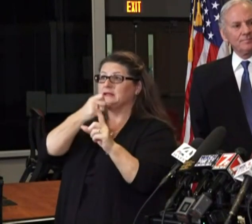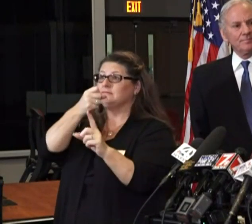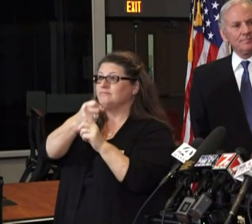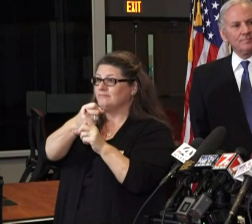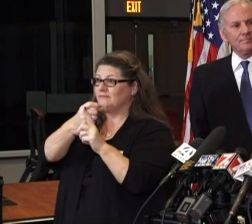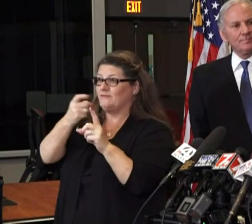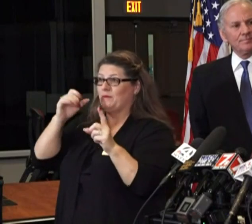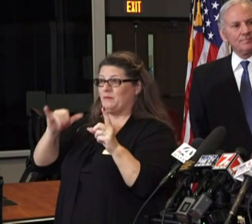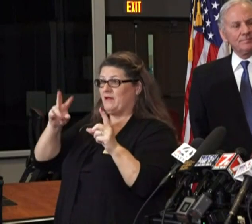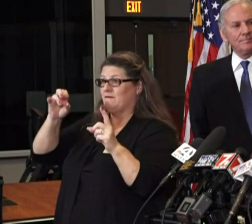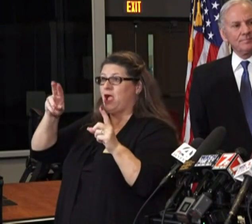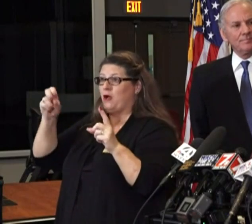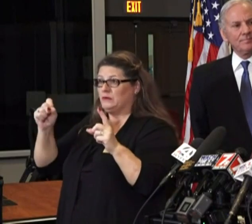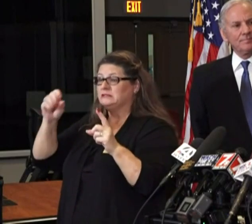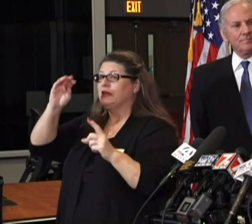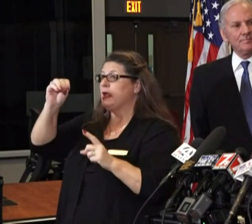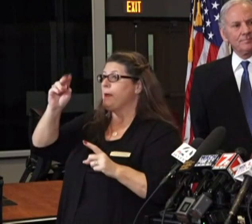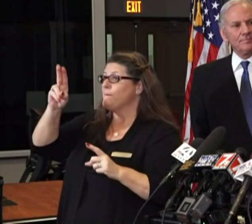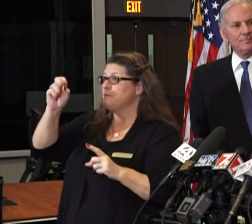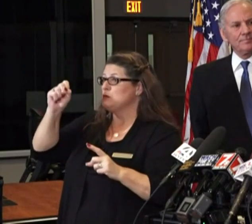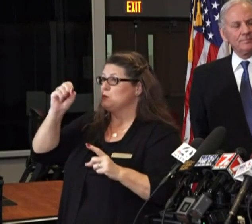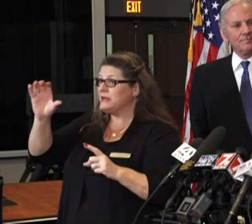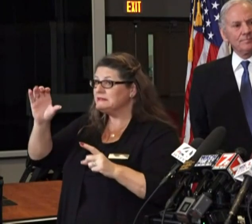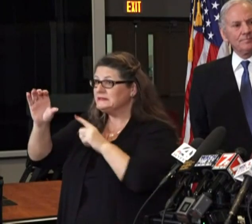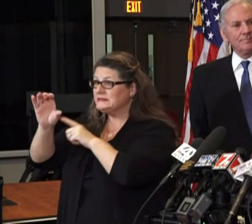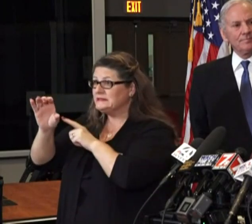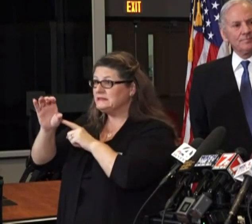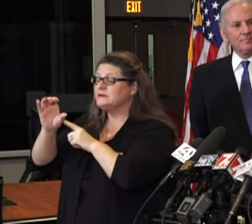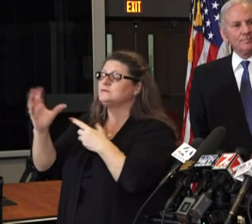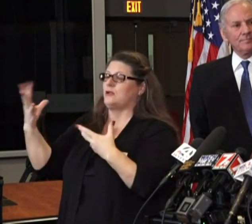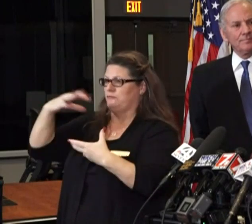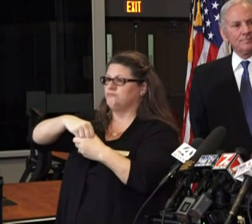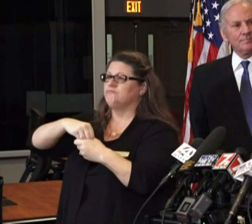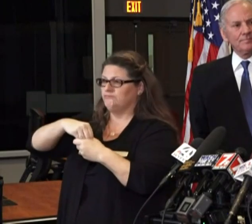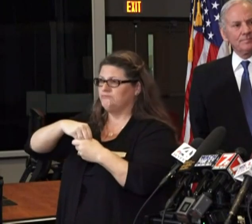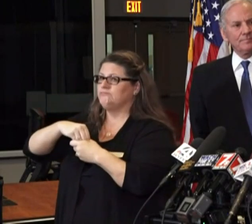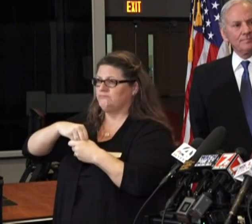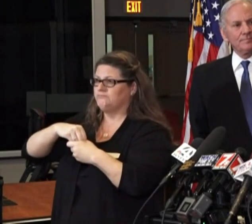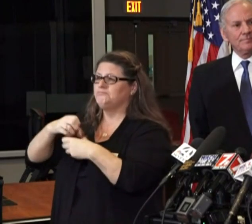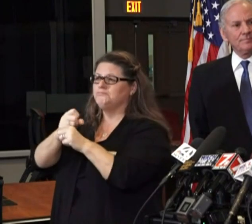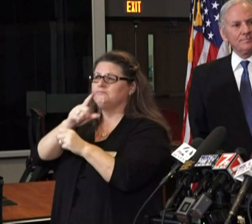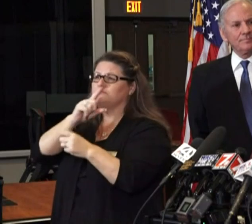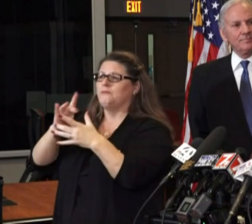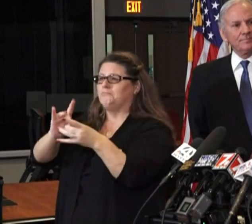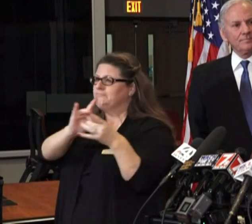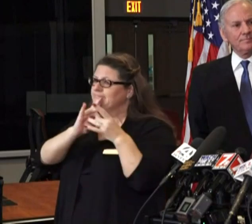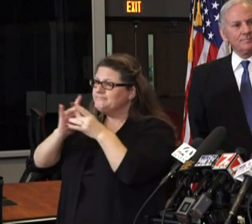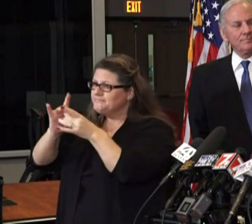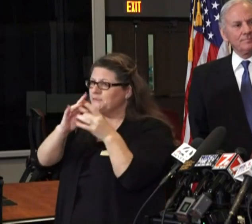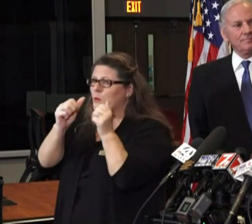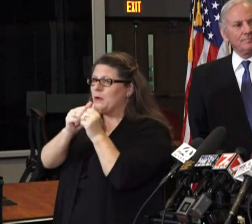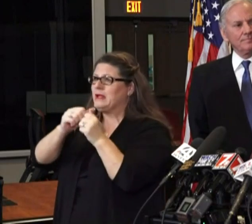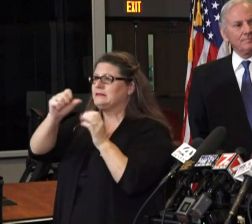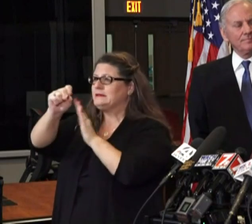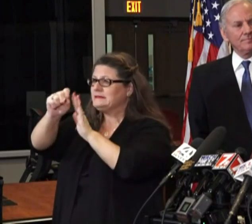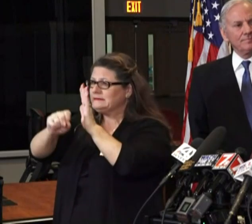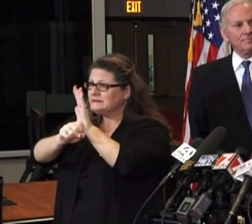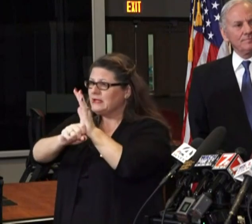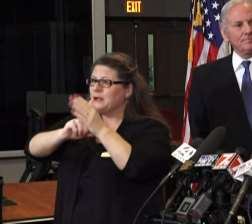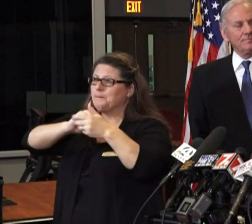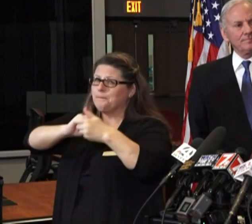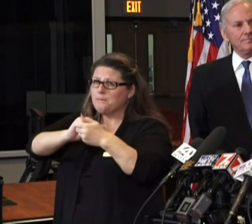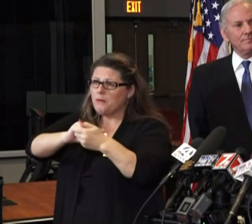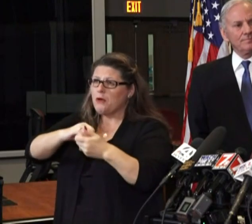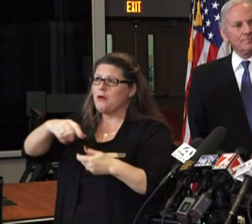roles are several layers, or several fold here. To collaborate with our state partners, to help provide and